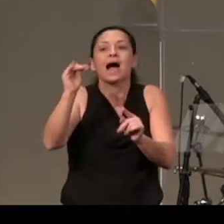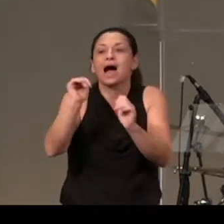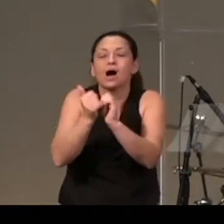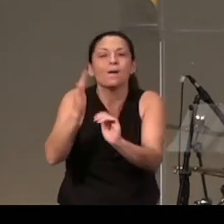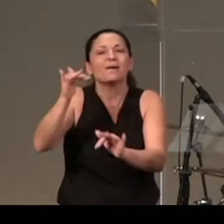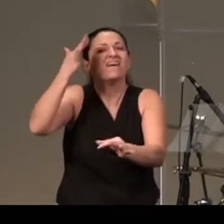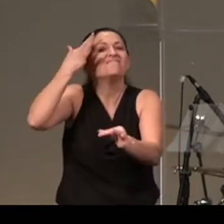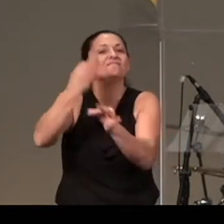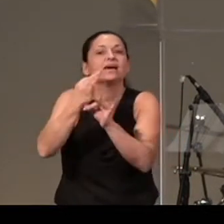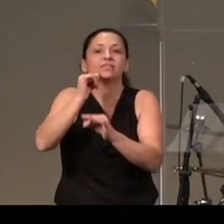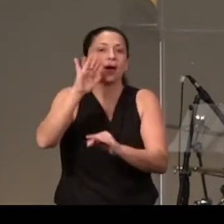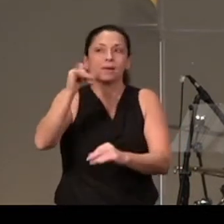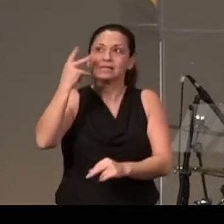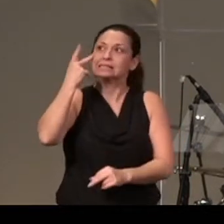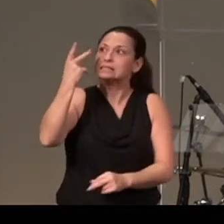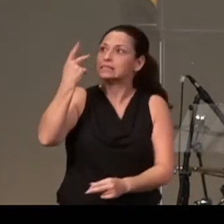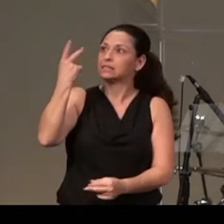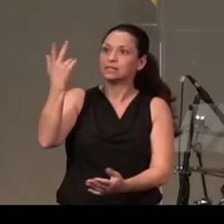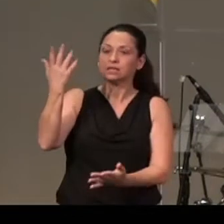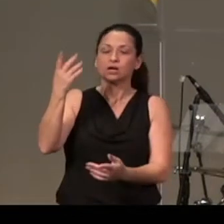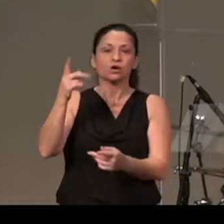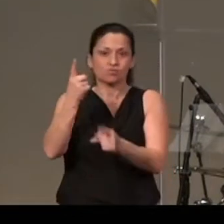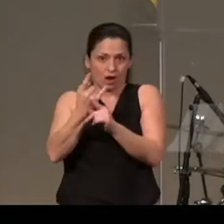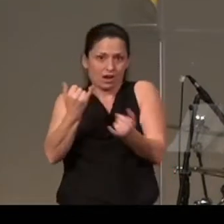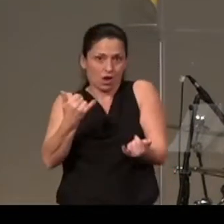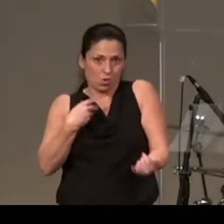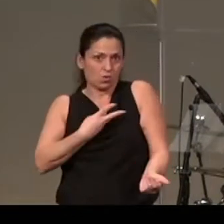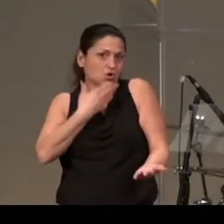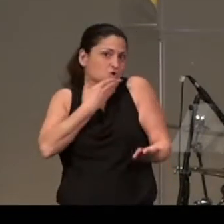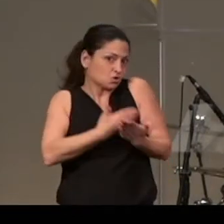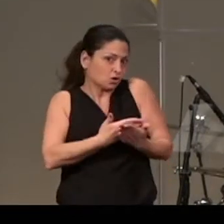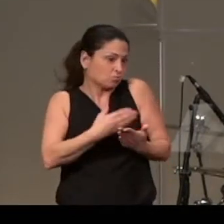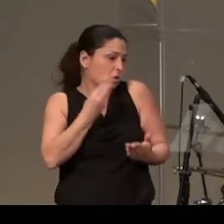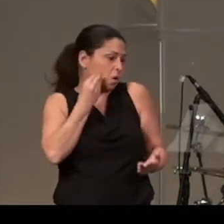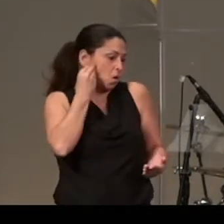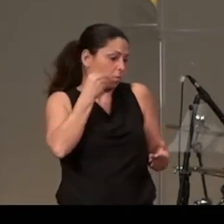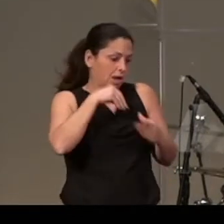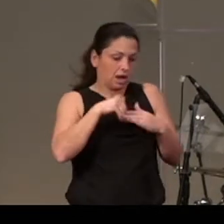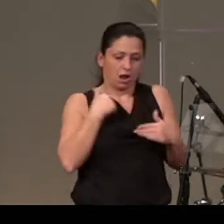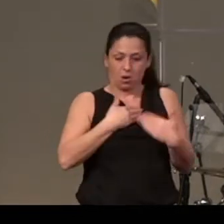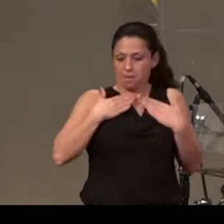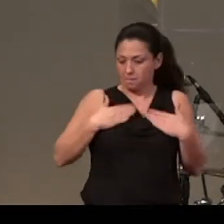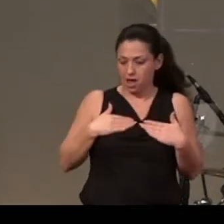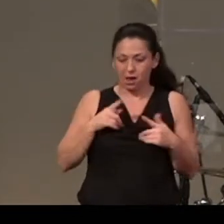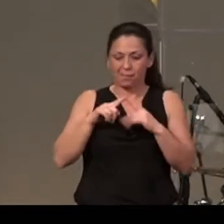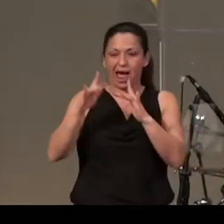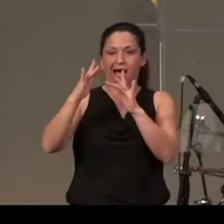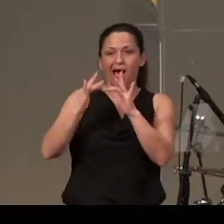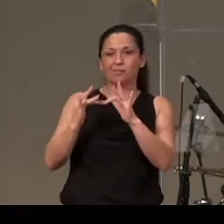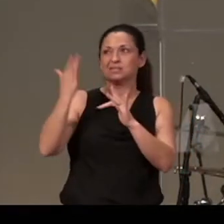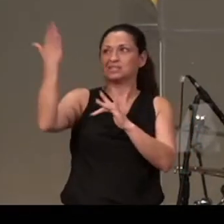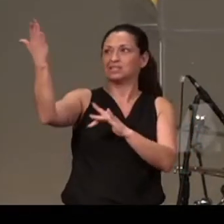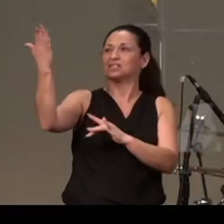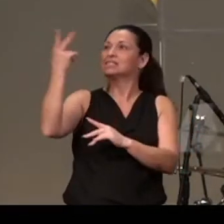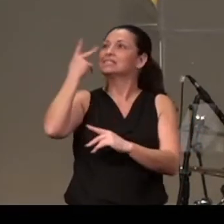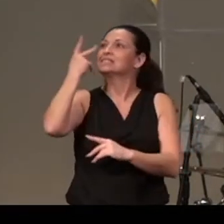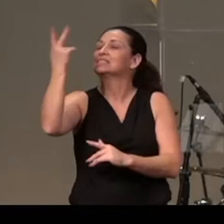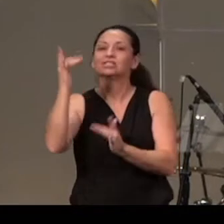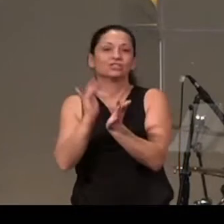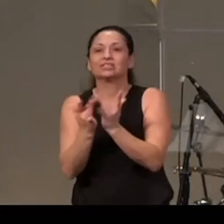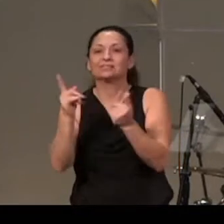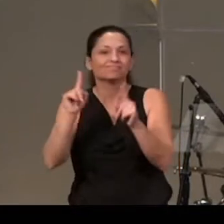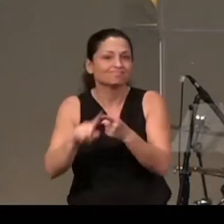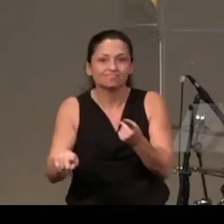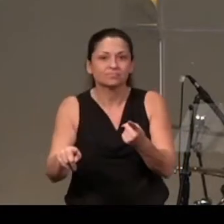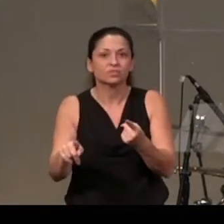sight. Right now, it's good because we're at home in our bodies, but we're absent from the physical presence of Jesus. So what happens